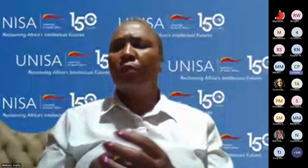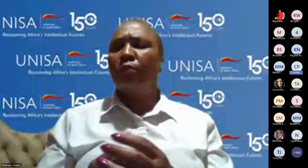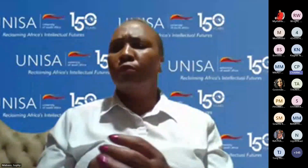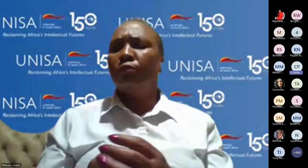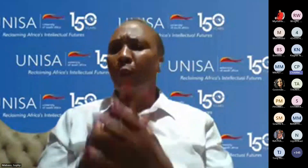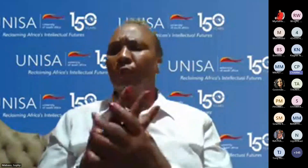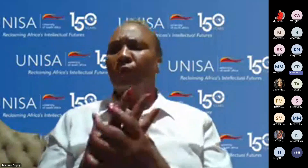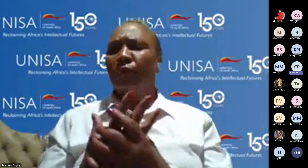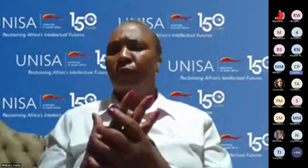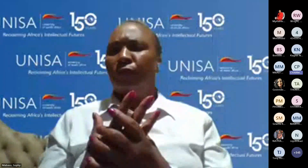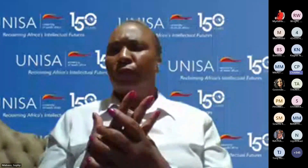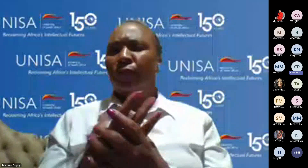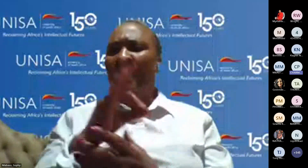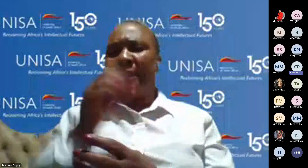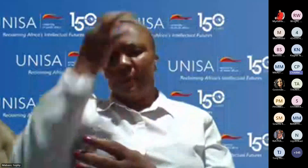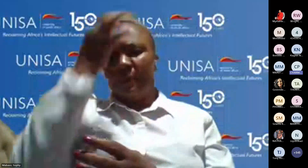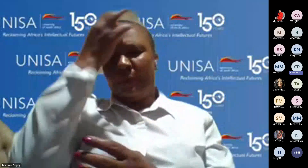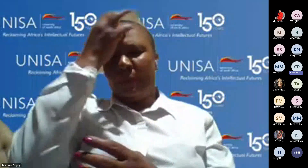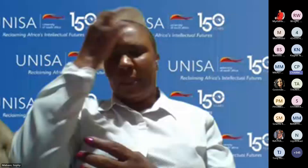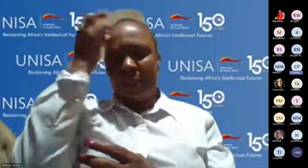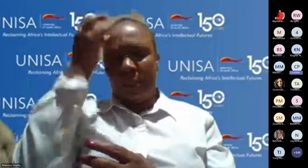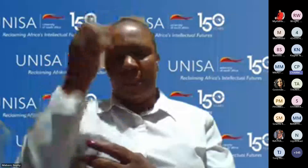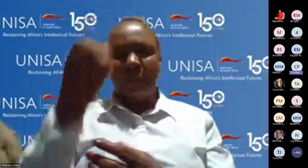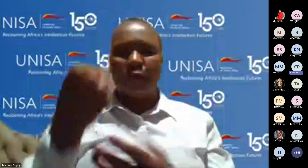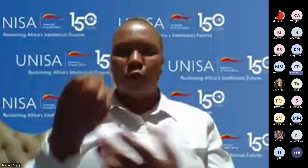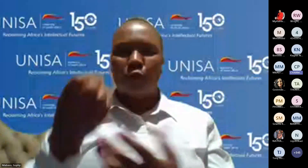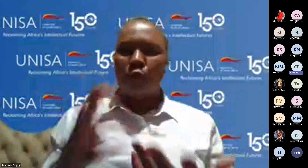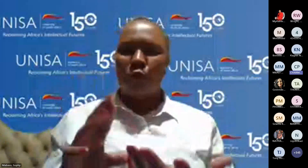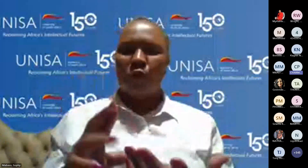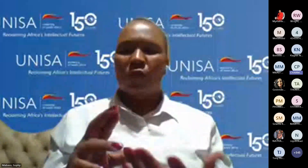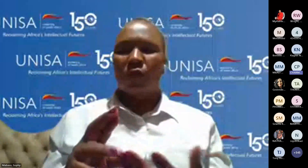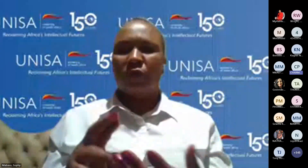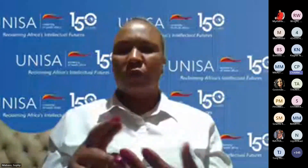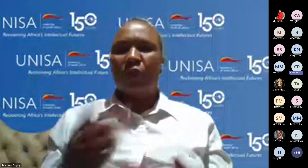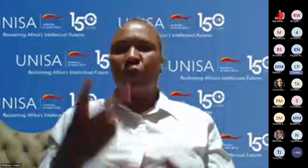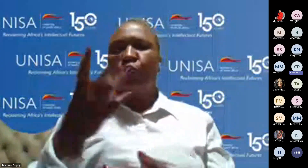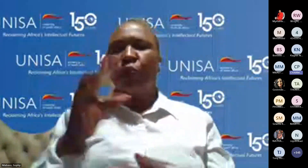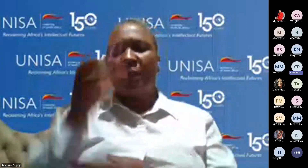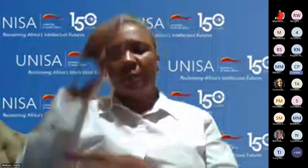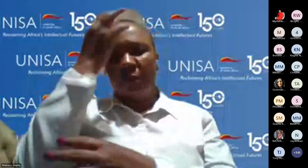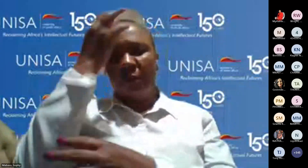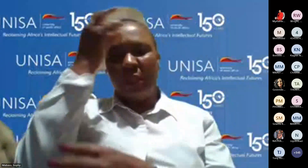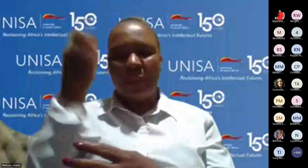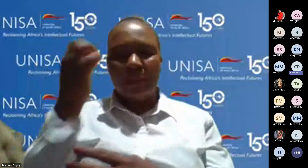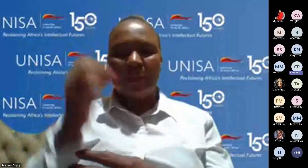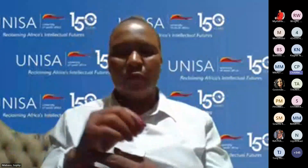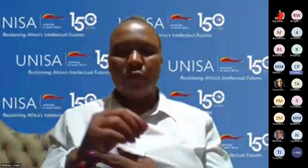it, or is it not like so intense that every like 20 minutes you've got to